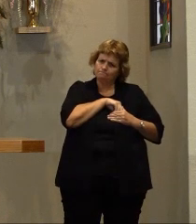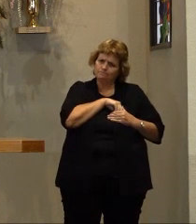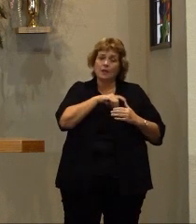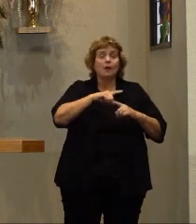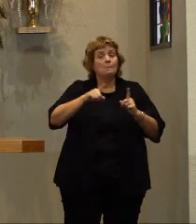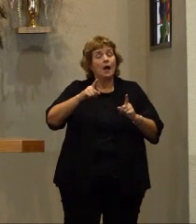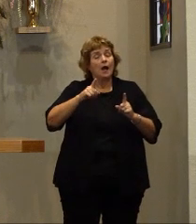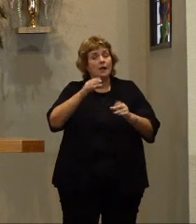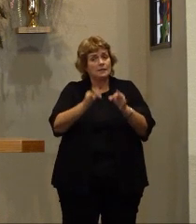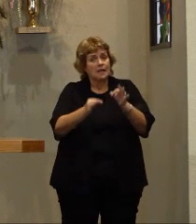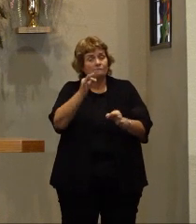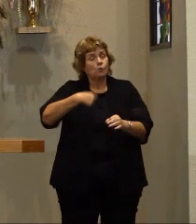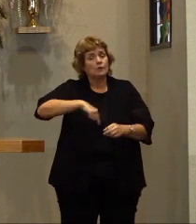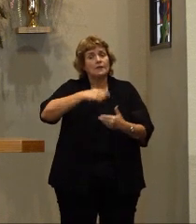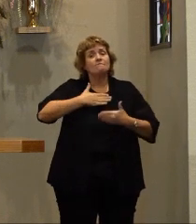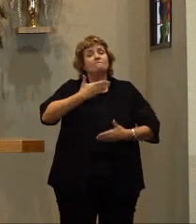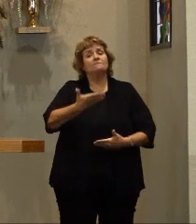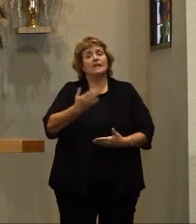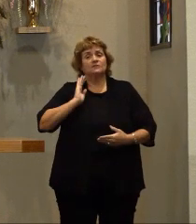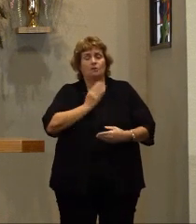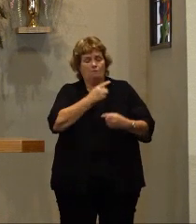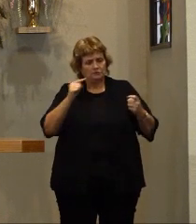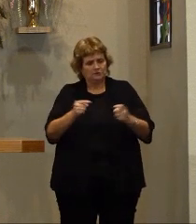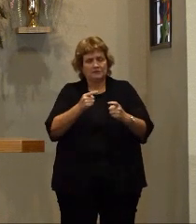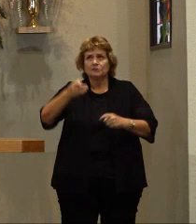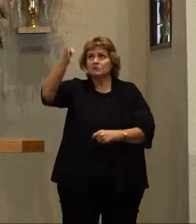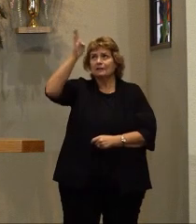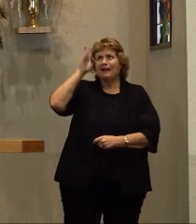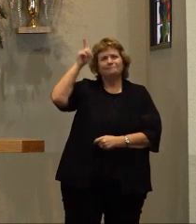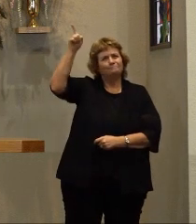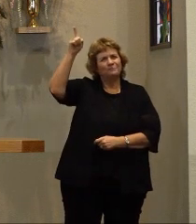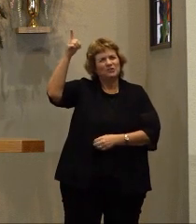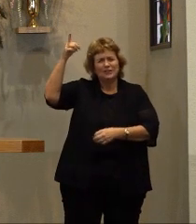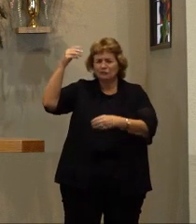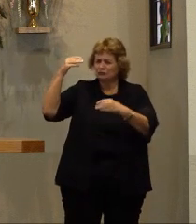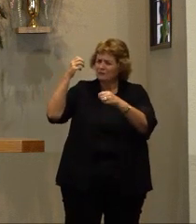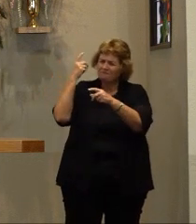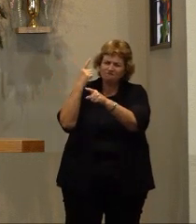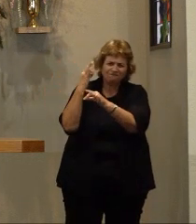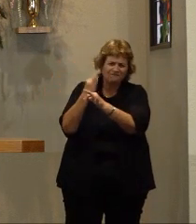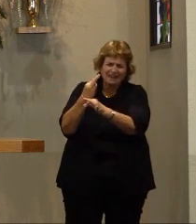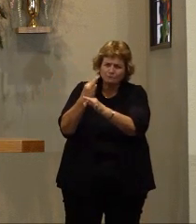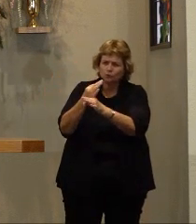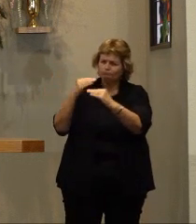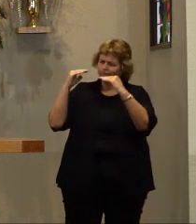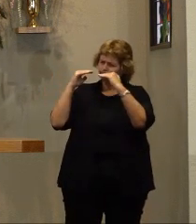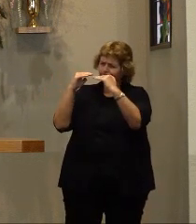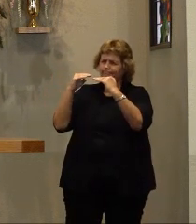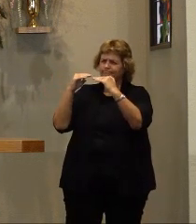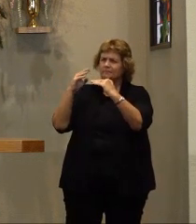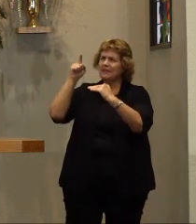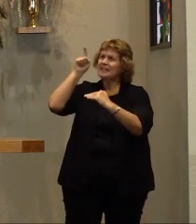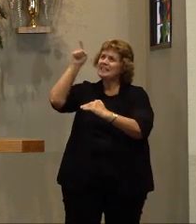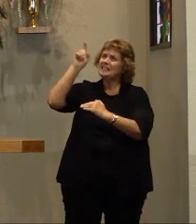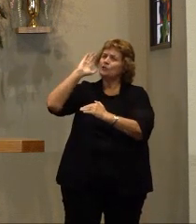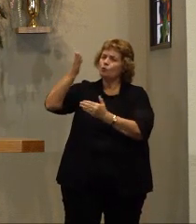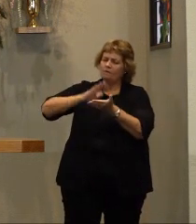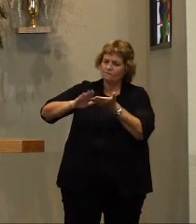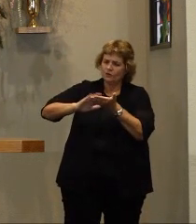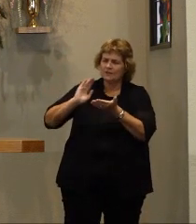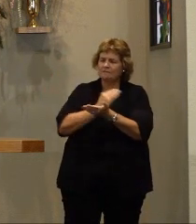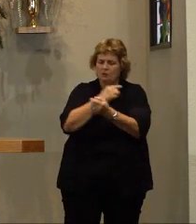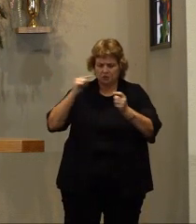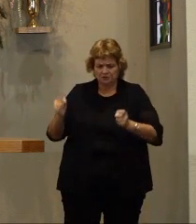But if we confess our sins, God, who is faithful and just, will forgive our sins and cleanse